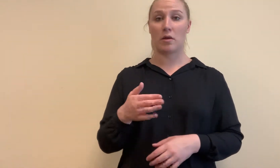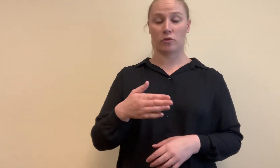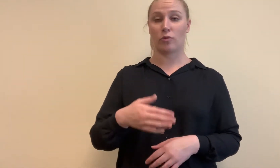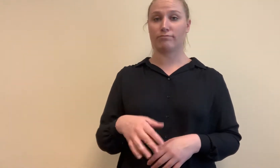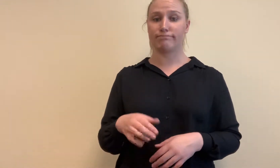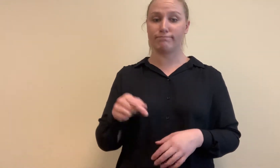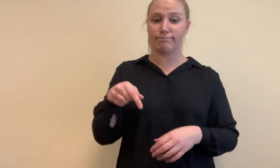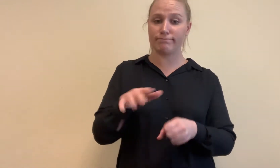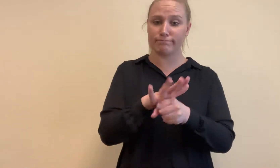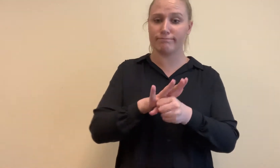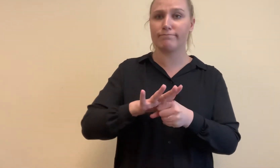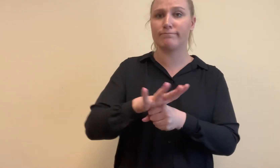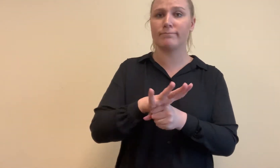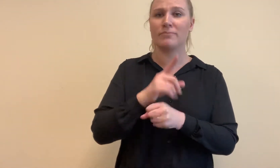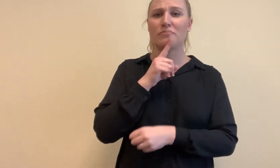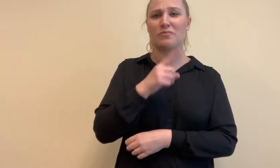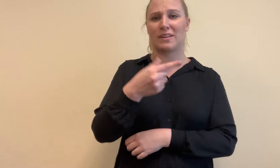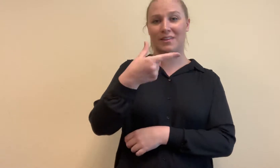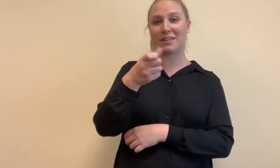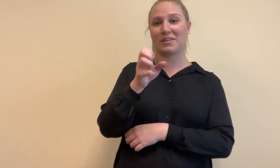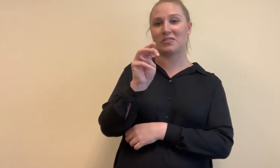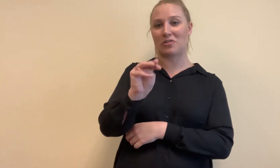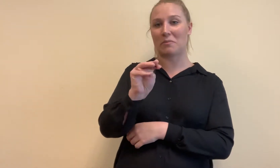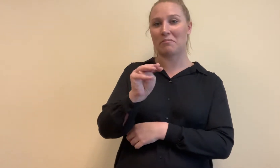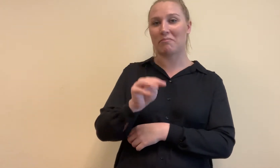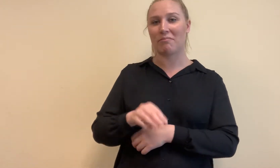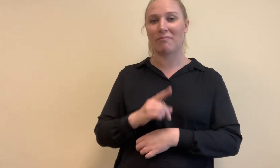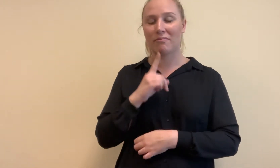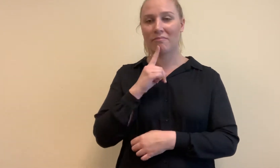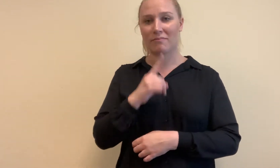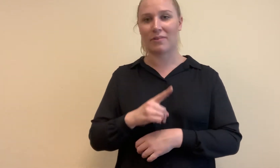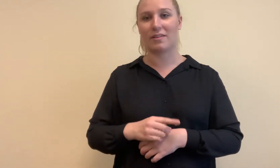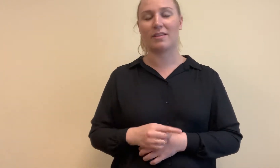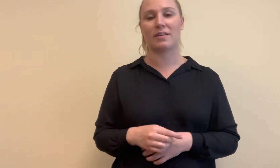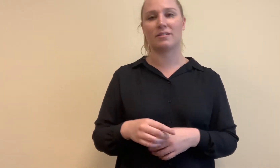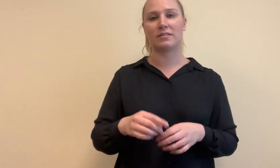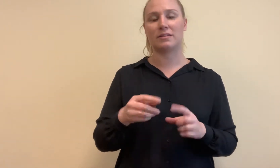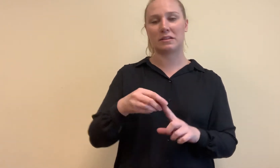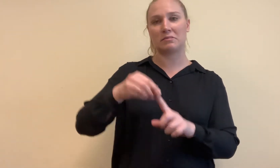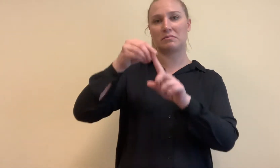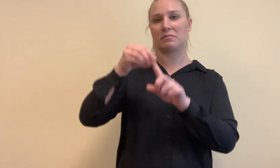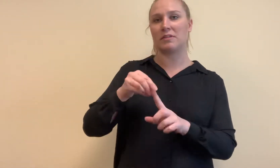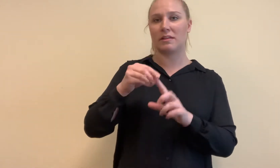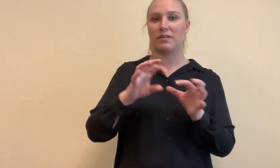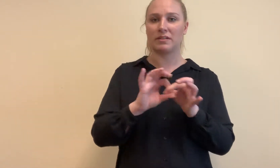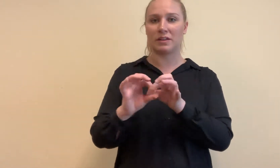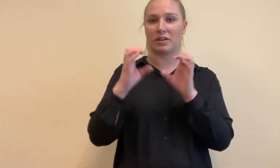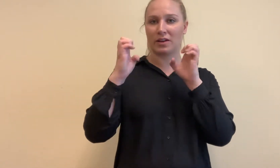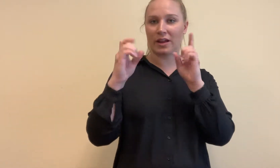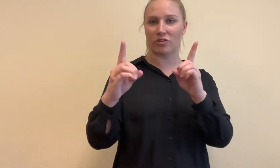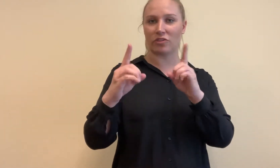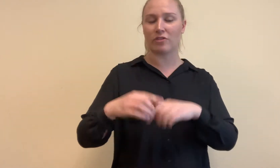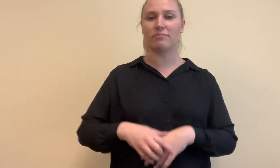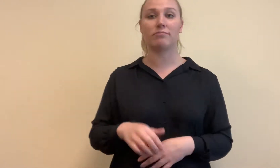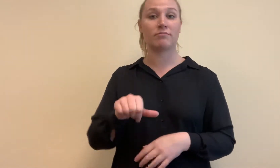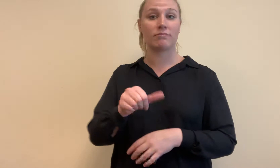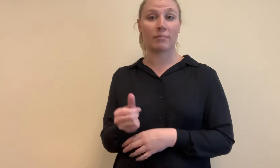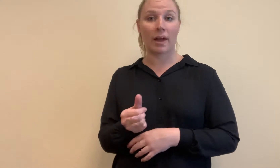This is a gem of an area, especially when you focus on education. And then the other thing I would just tout is I have a